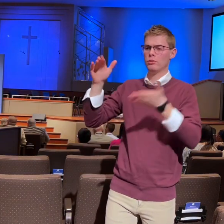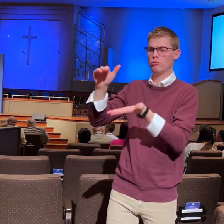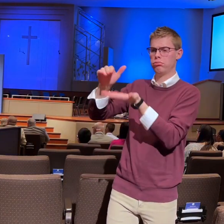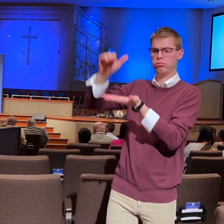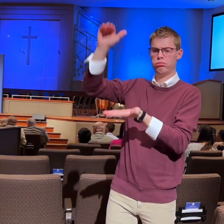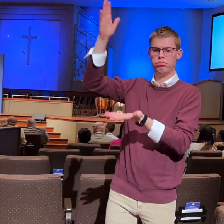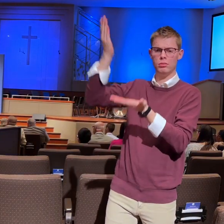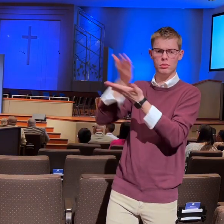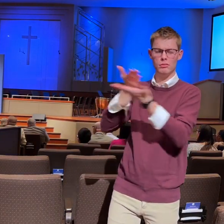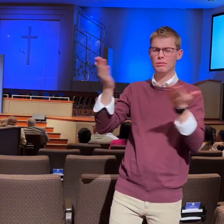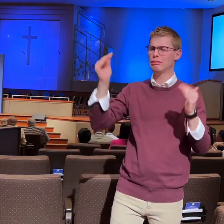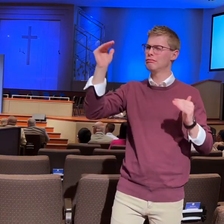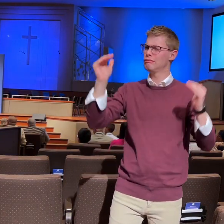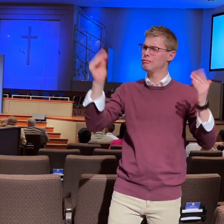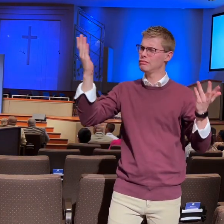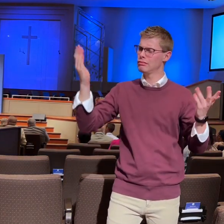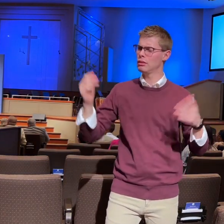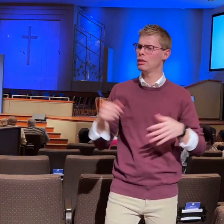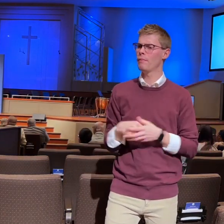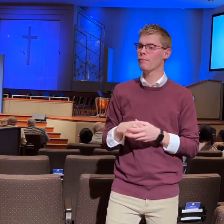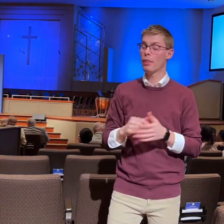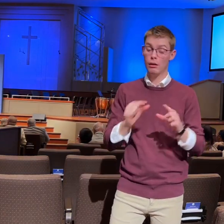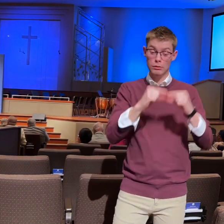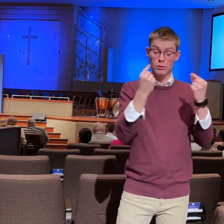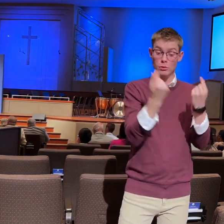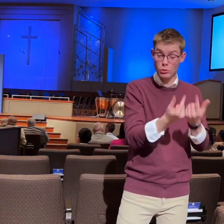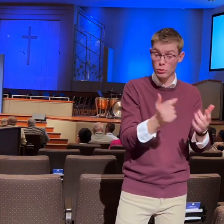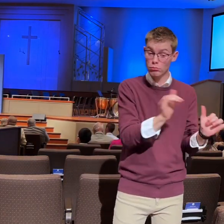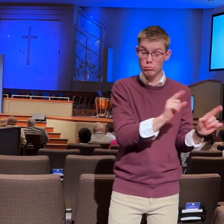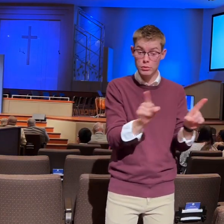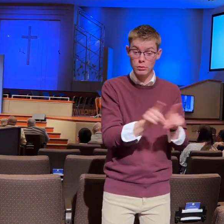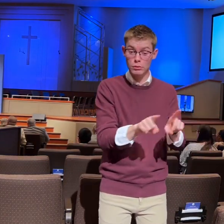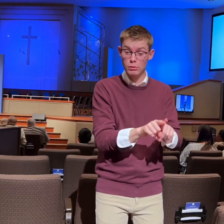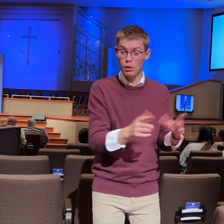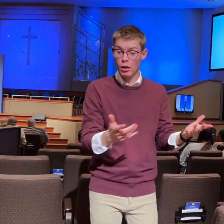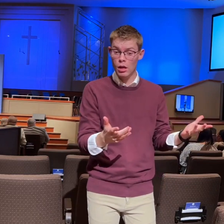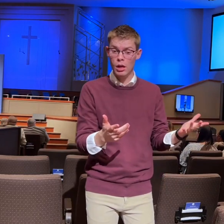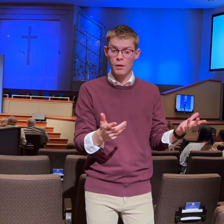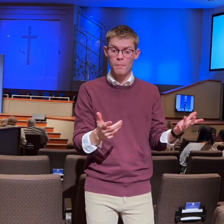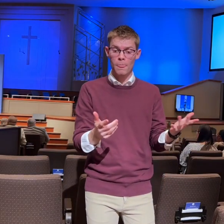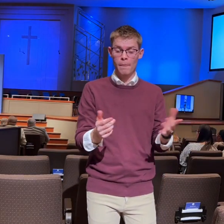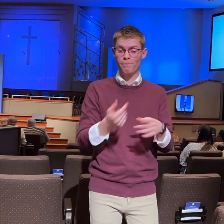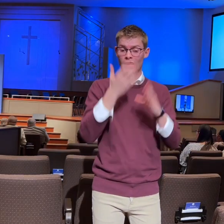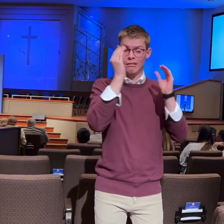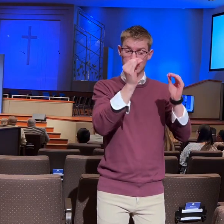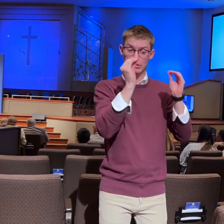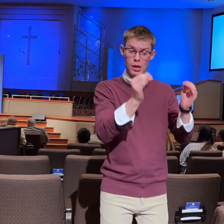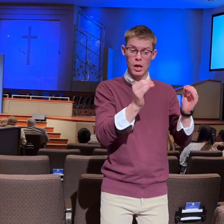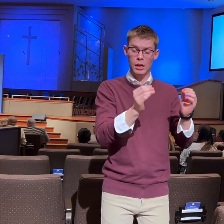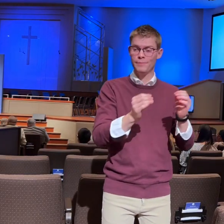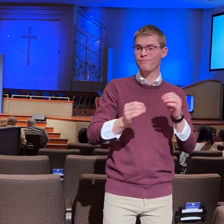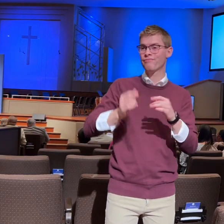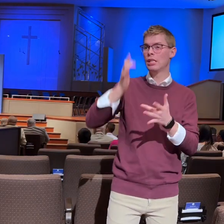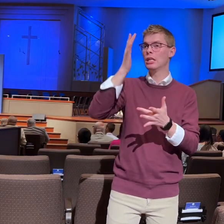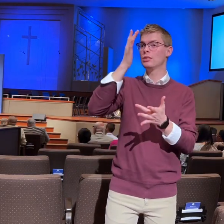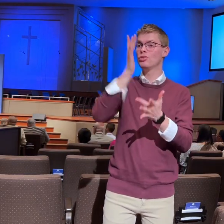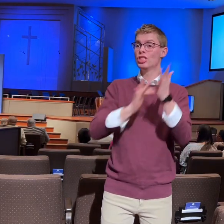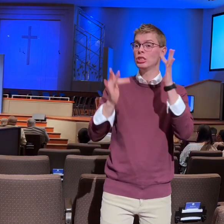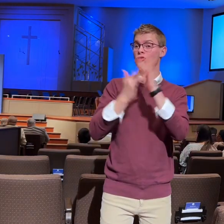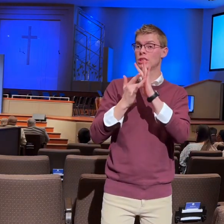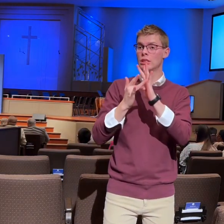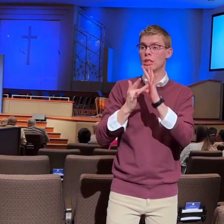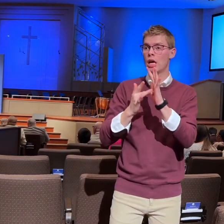a group called the Arians. With Arianism, they taught that Jesus was a created lower